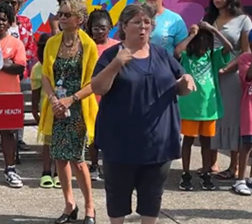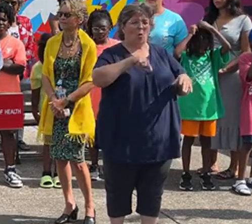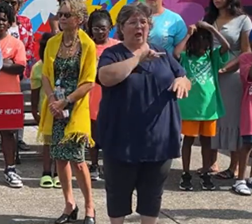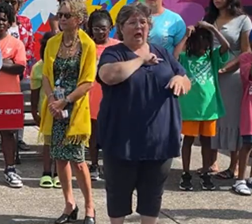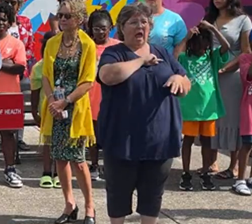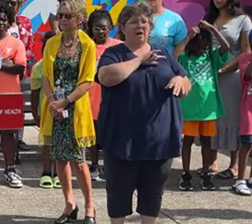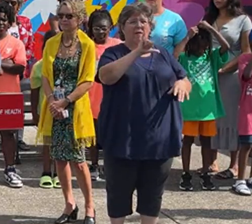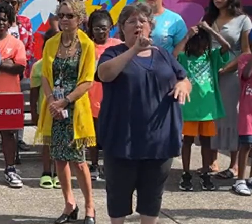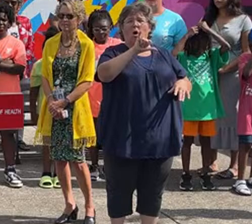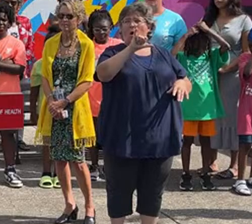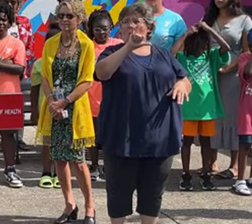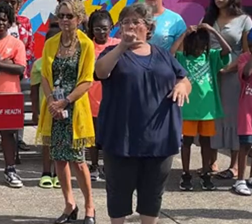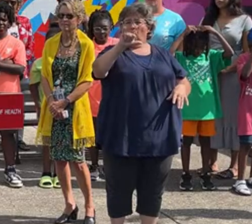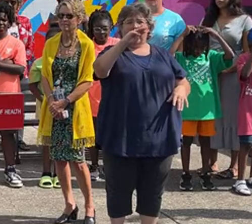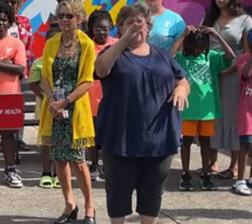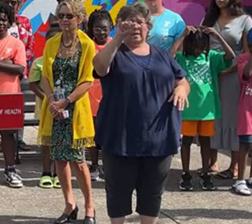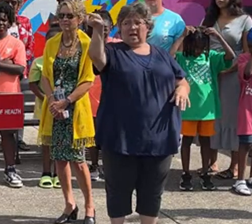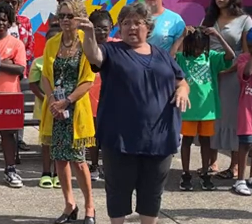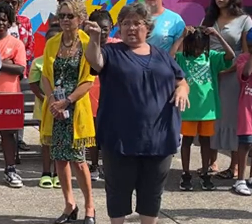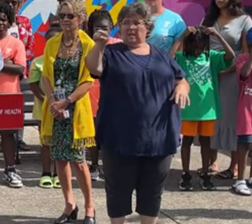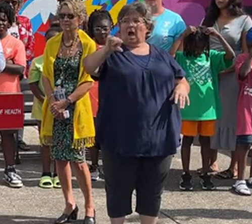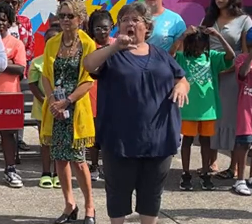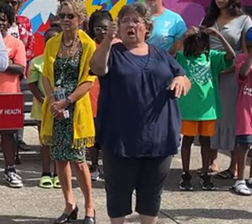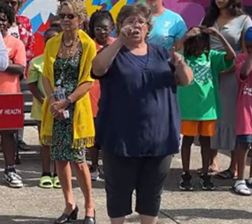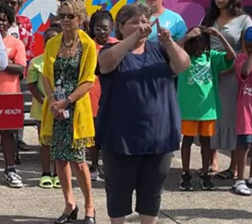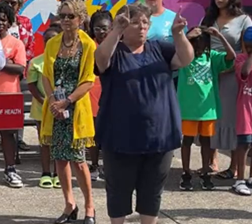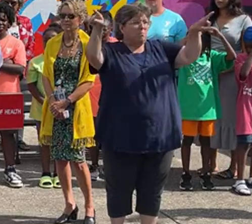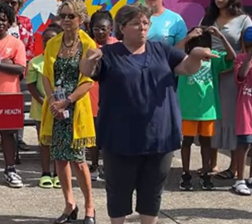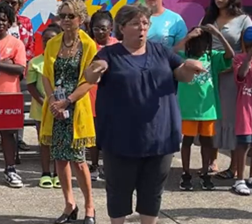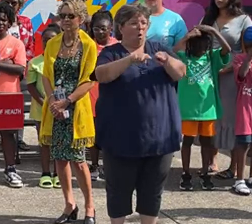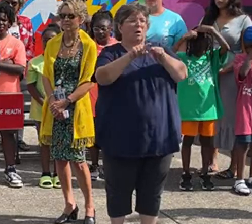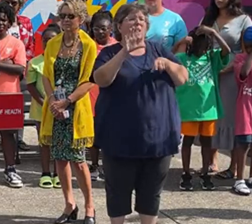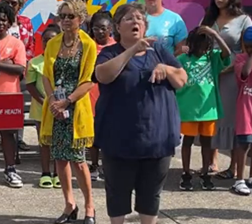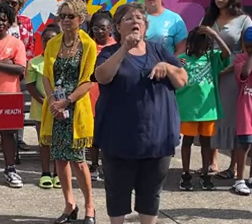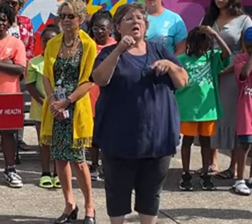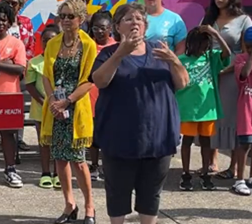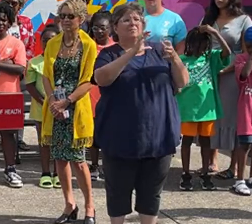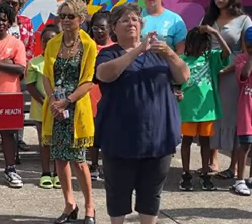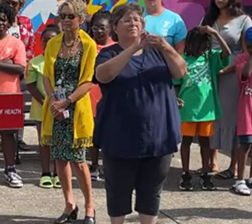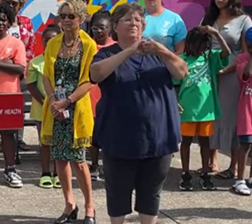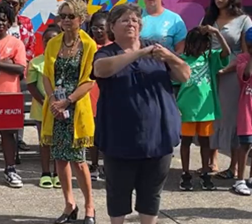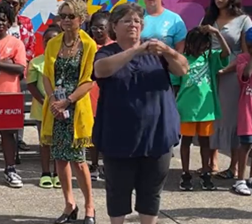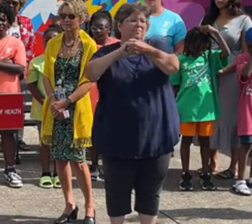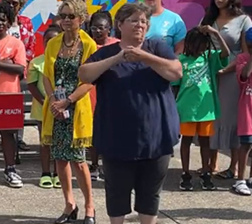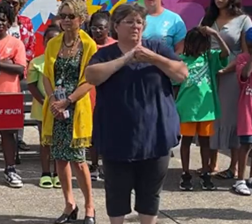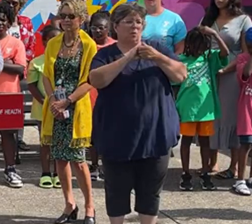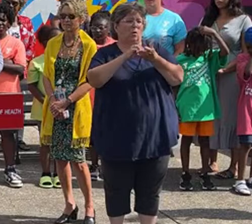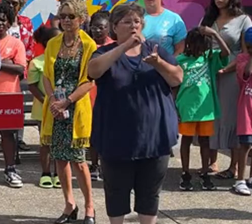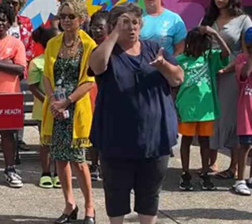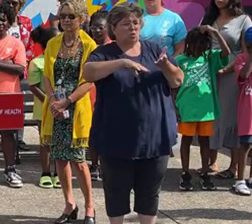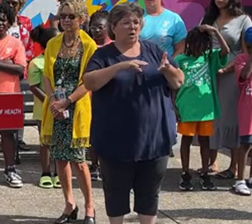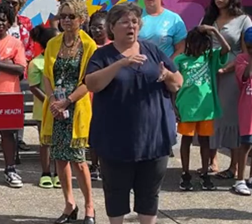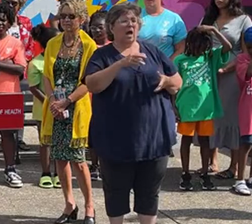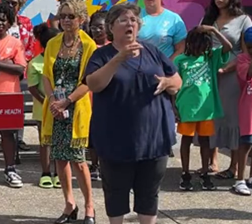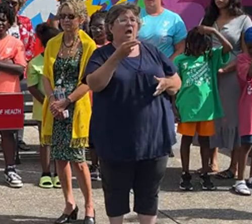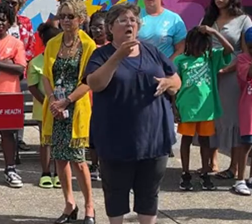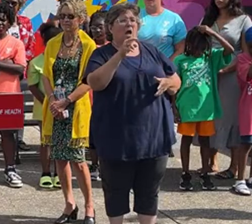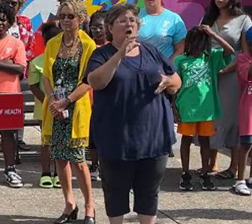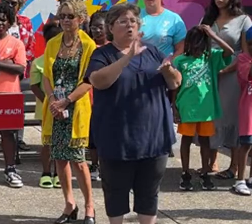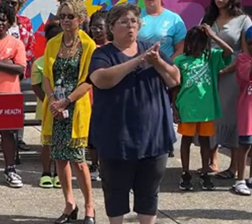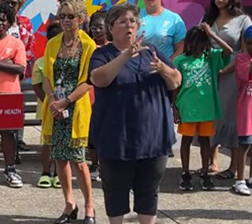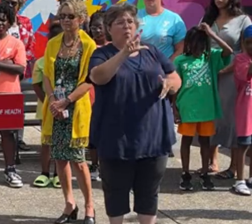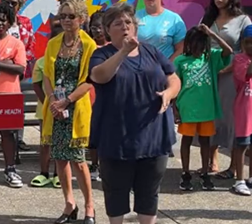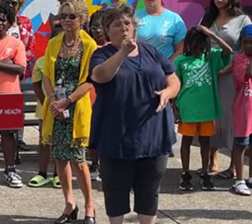right across the street, another Idris Wajed mural. And now this collaborative piece done with our students at Harriet Ross Tubman, done